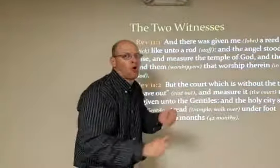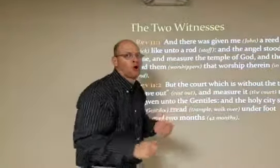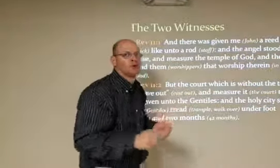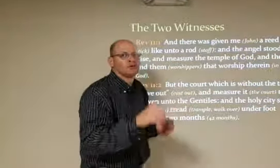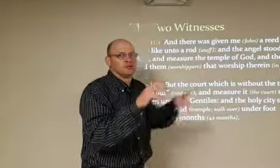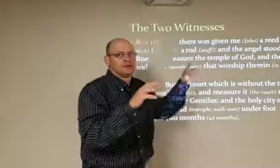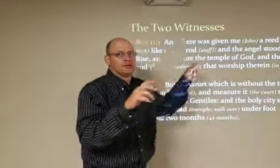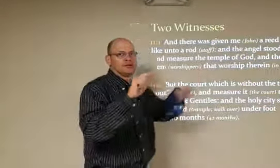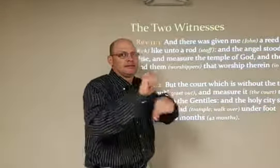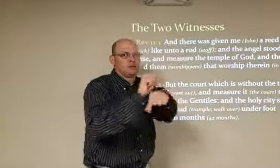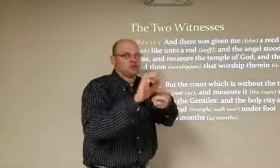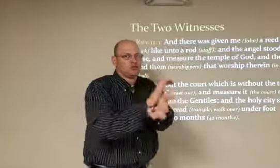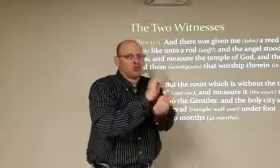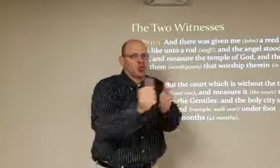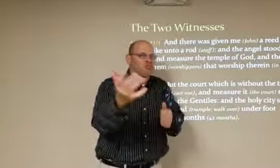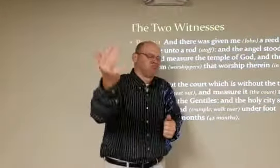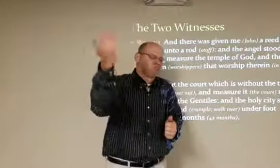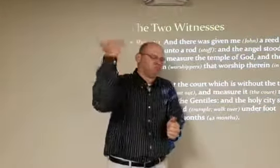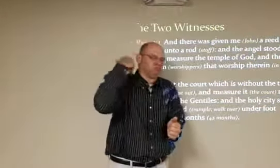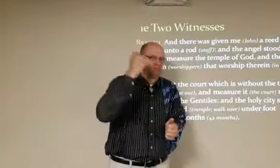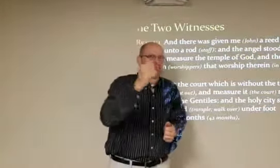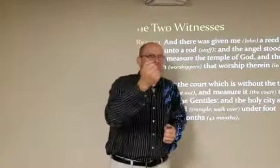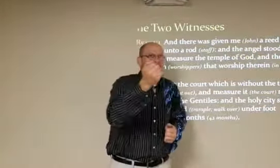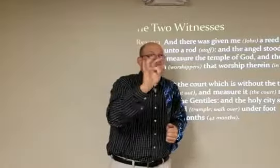It's destroyed. Someone asked if it's still there, and no, the temple is destroyed.